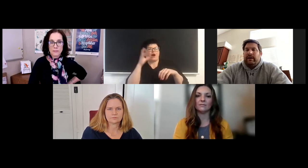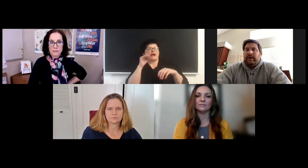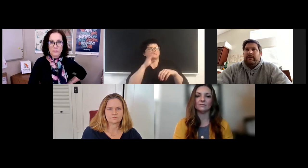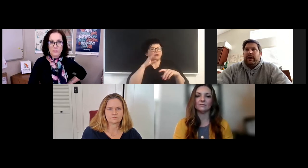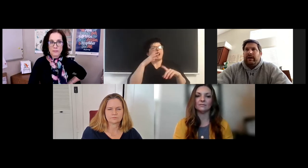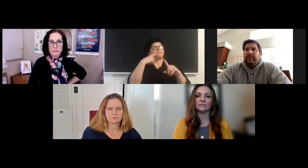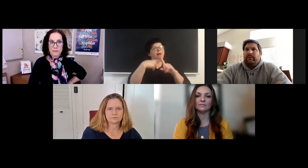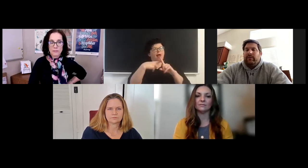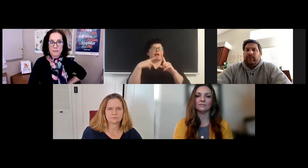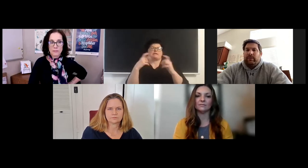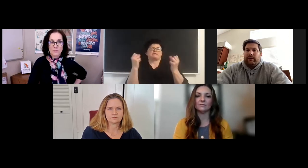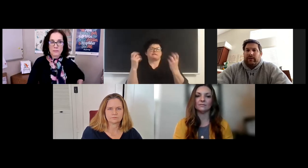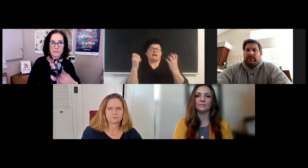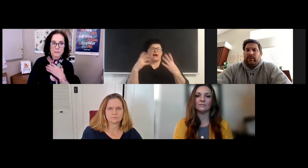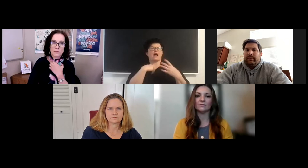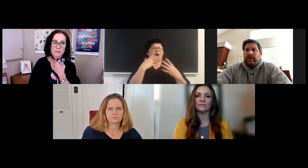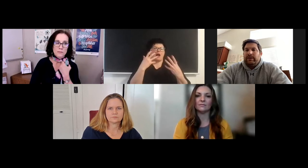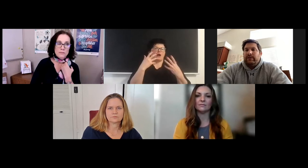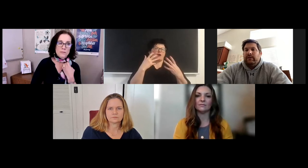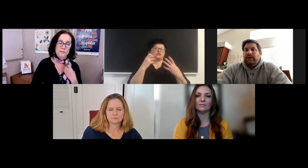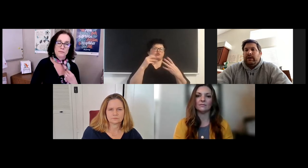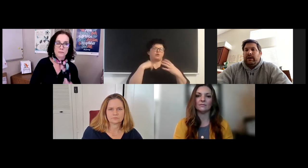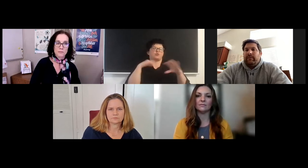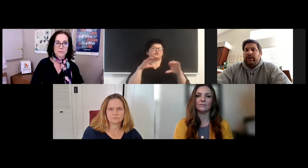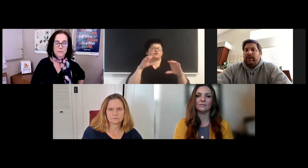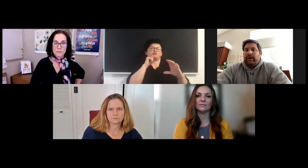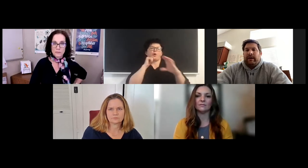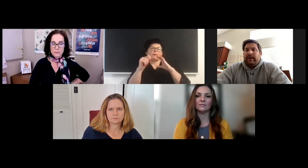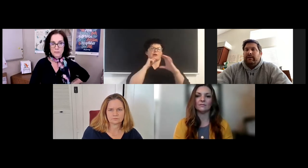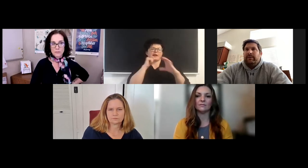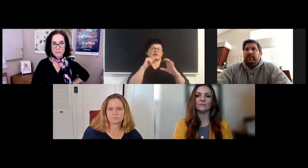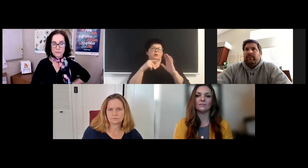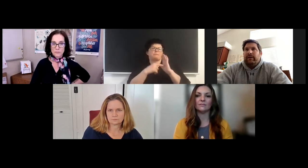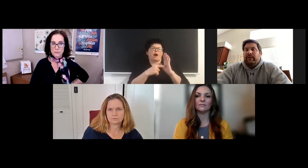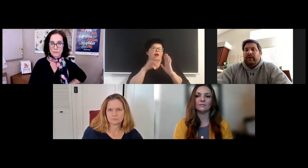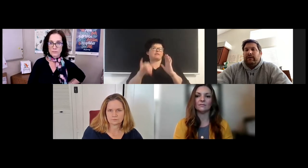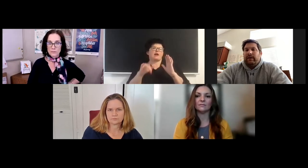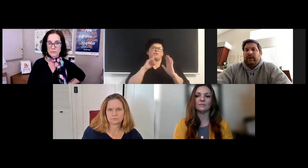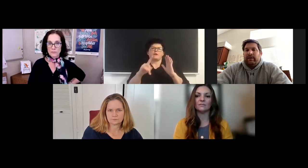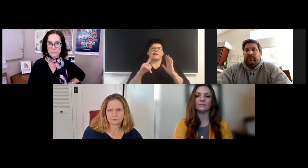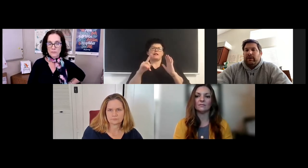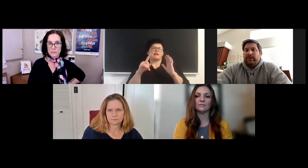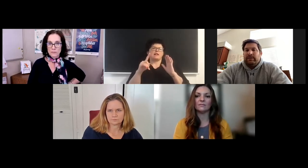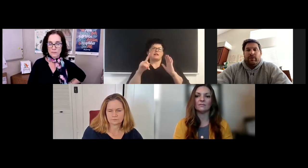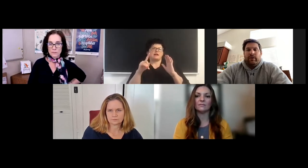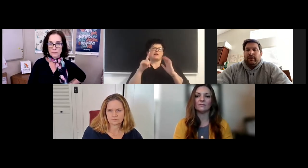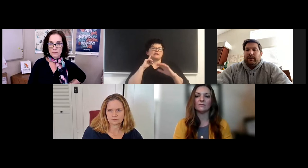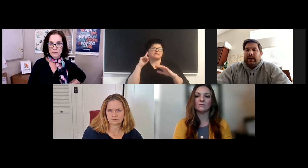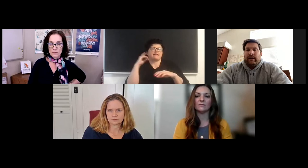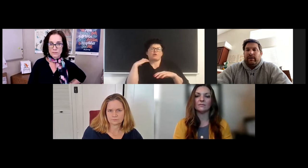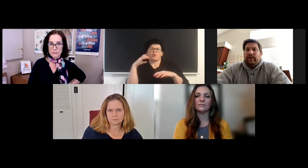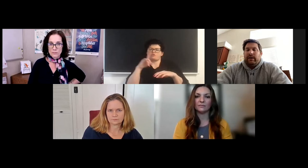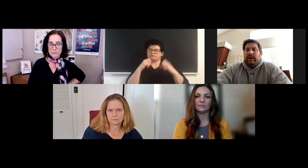sign. And we went with a total communication model, and that has been something that our deaf coach has